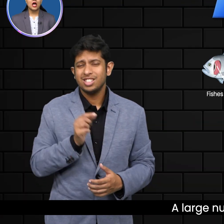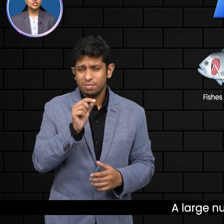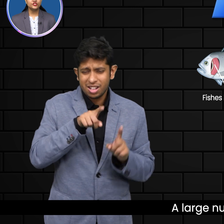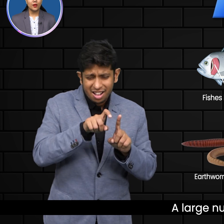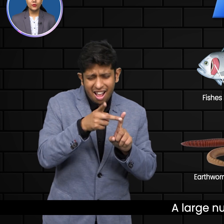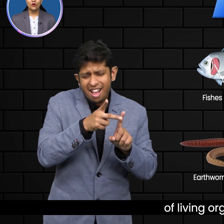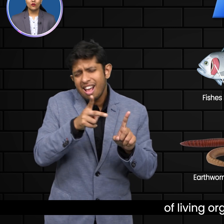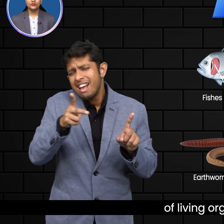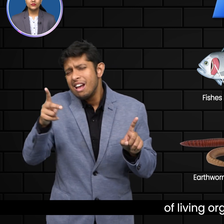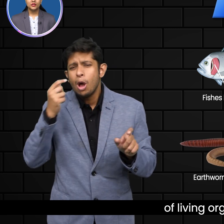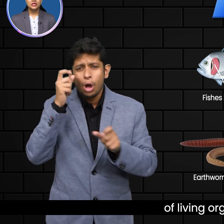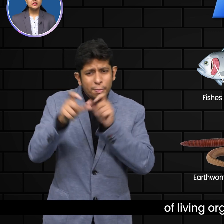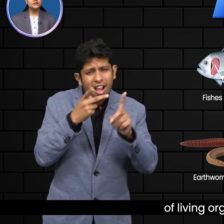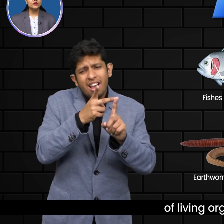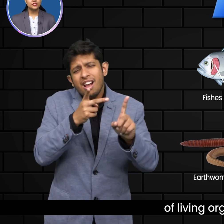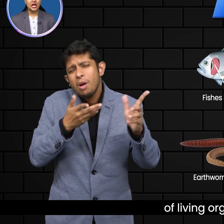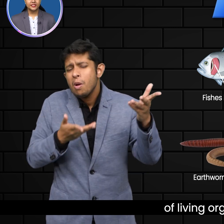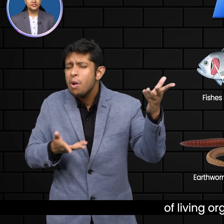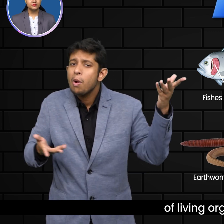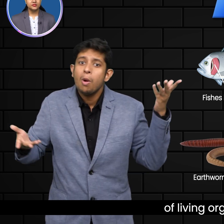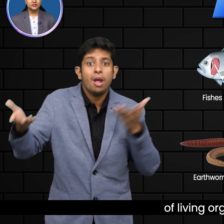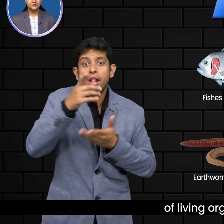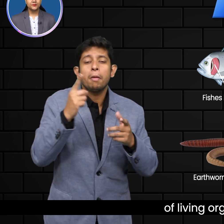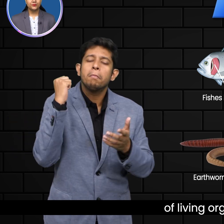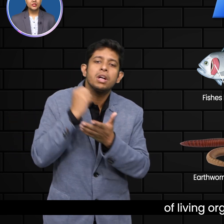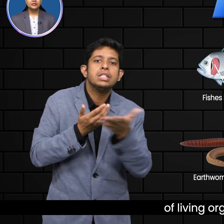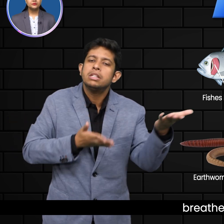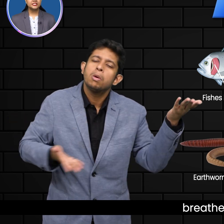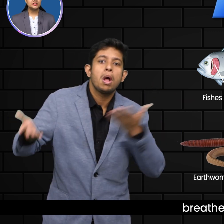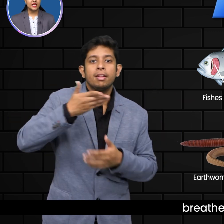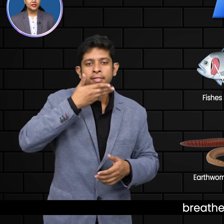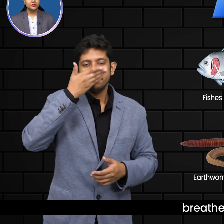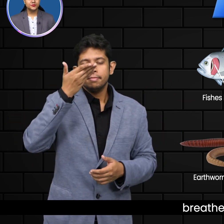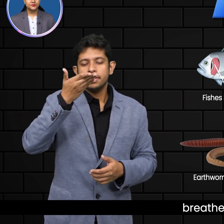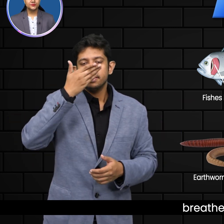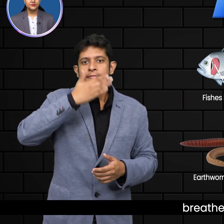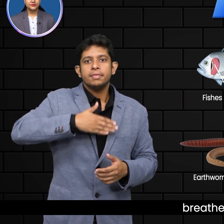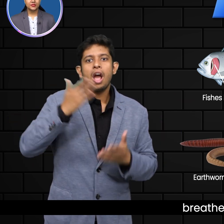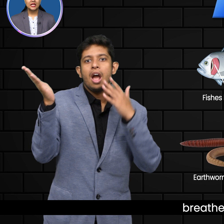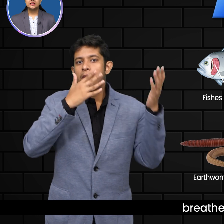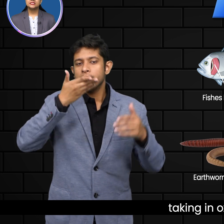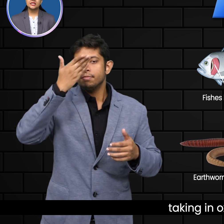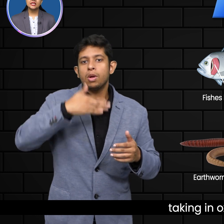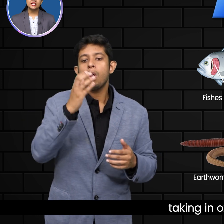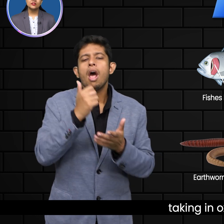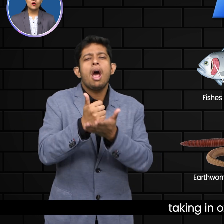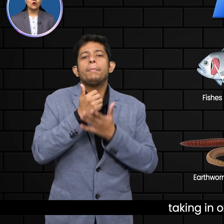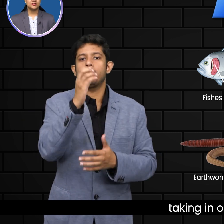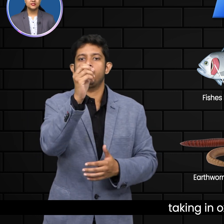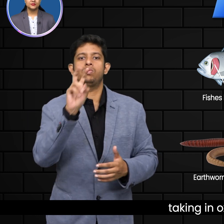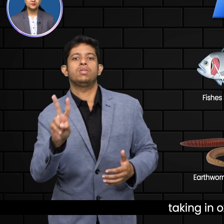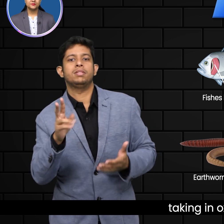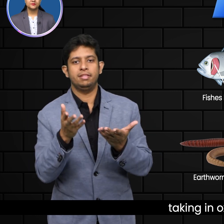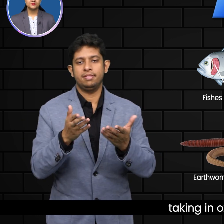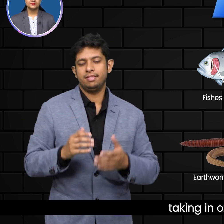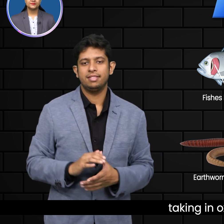A large number of living organisms breathe air, taking in